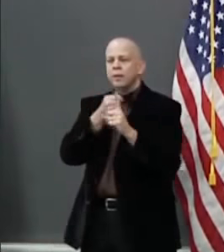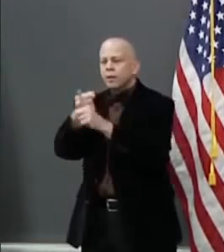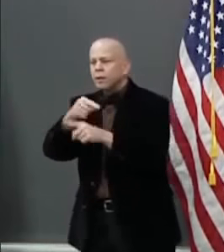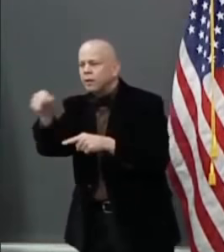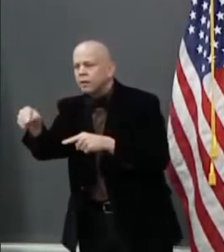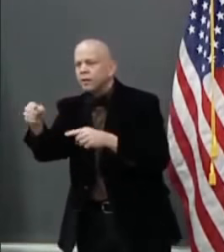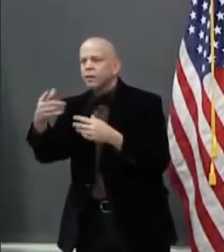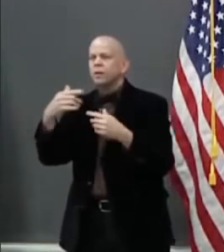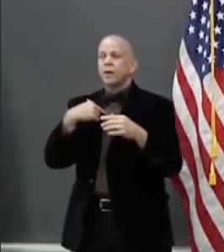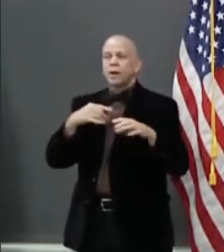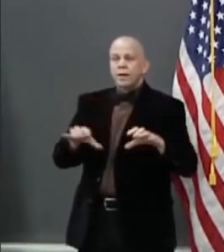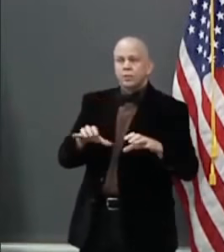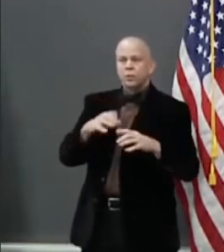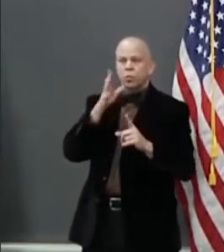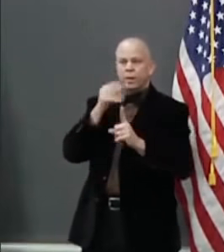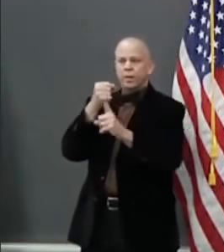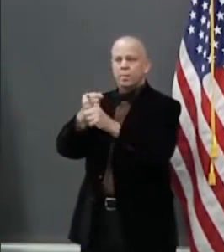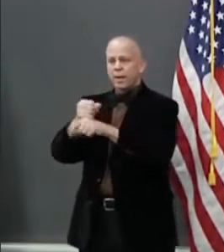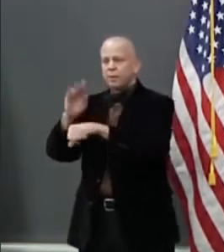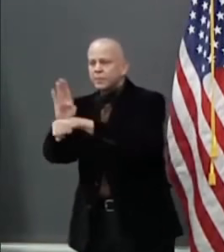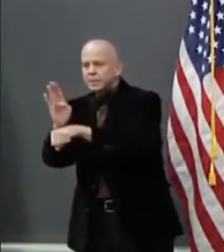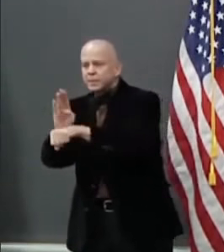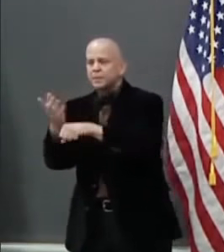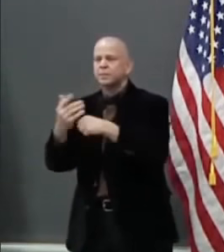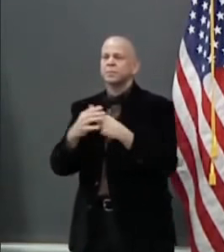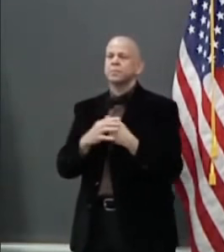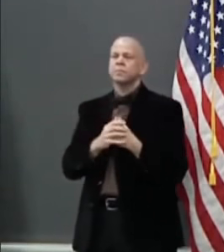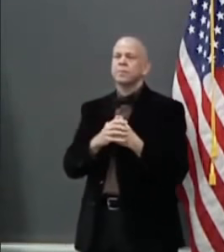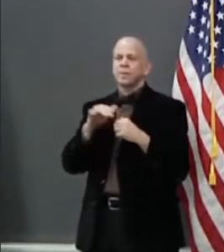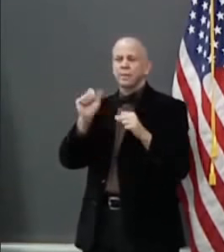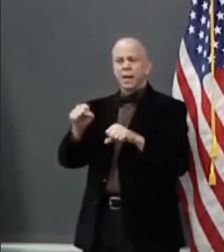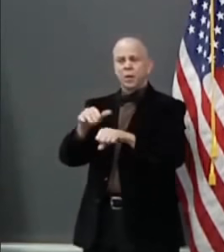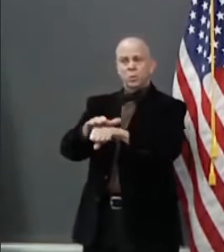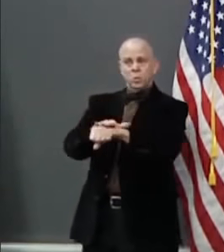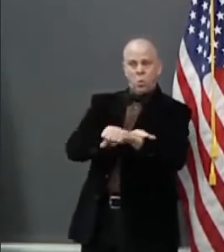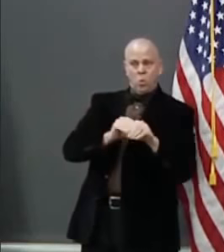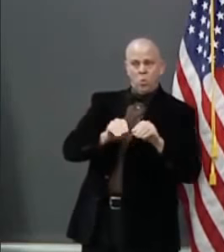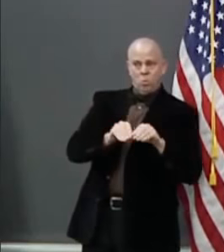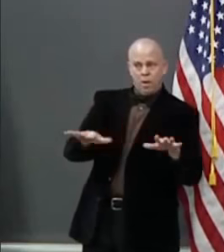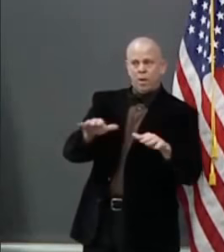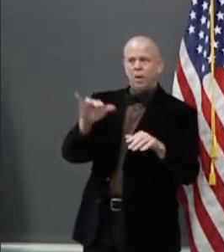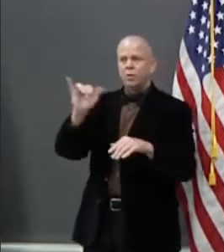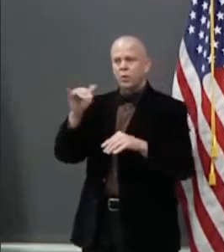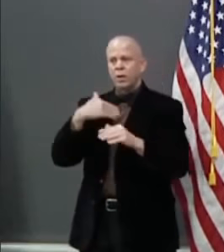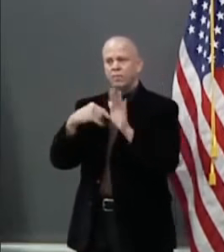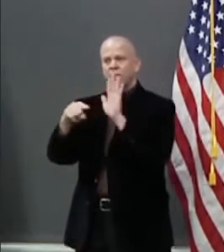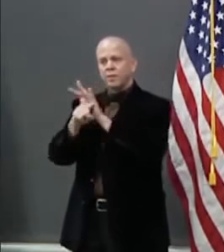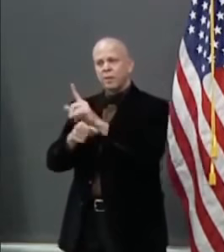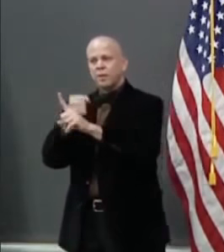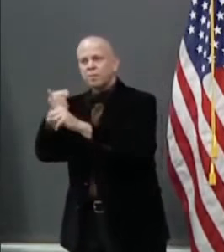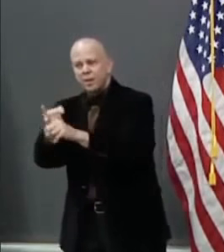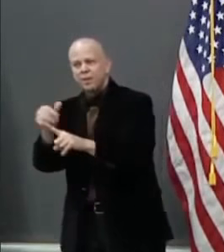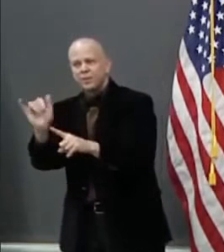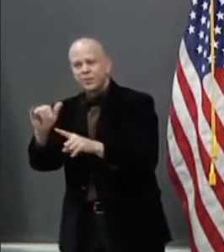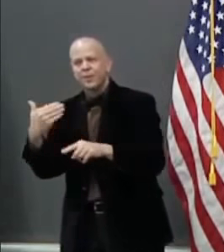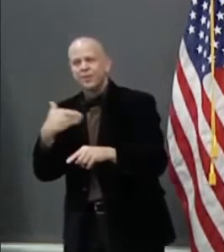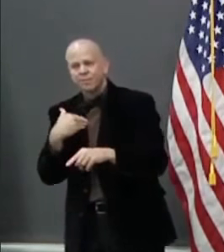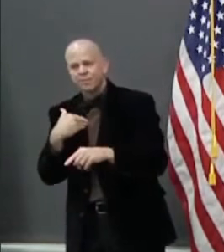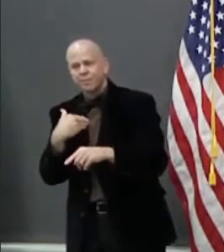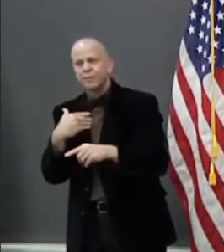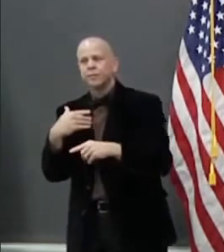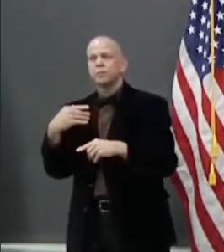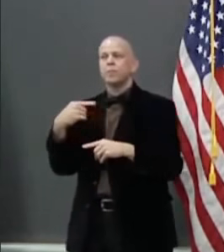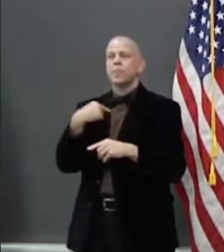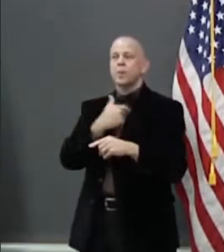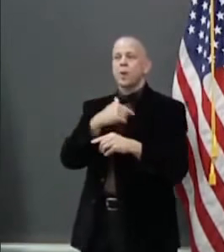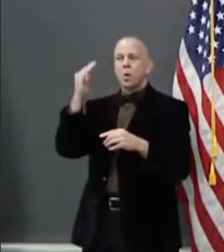the ability to slow the spread of the disease, but they also have negative impacts as well. We also know that people have been making